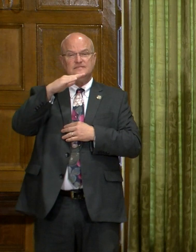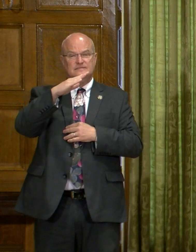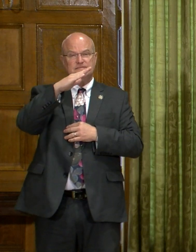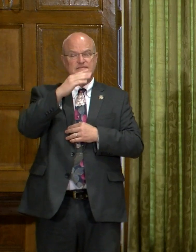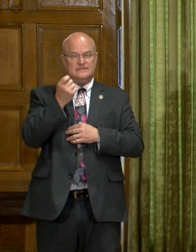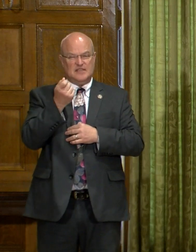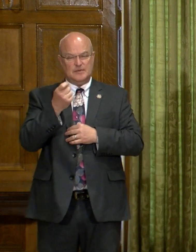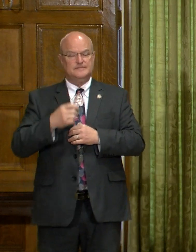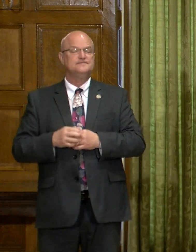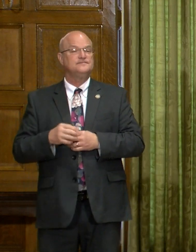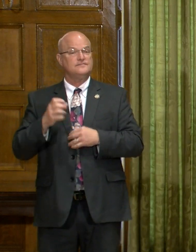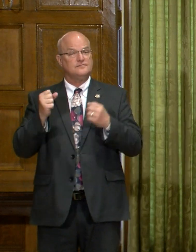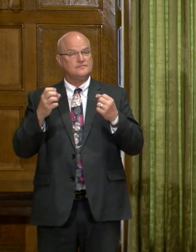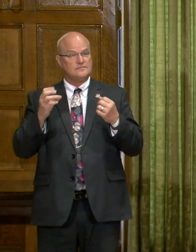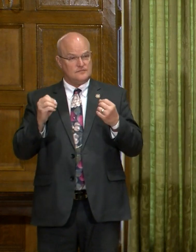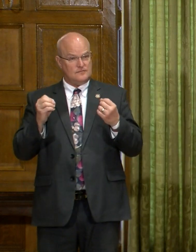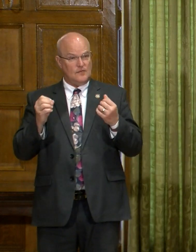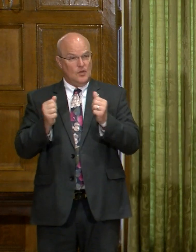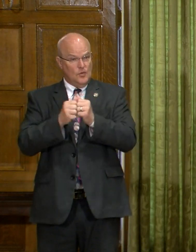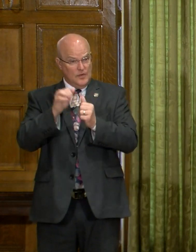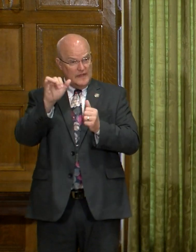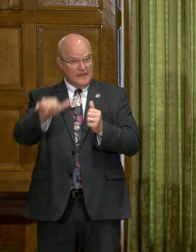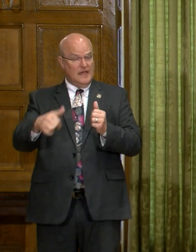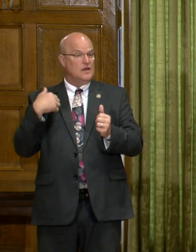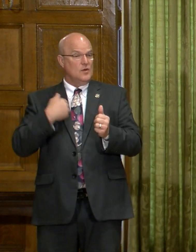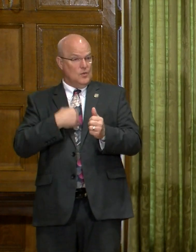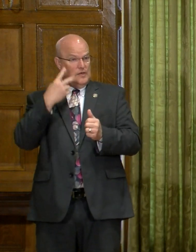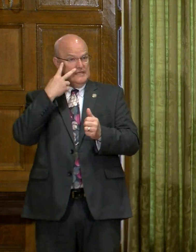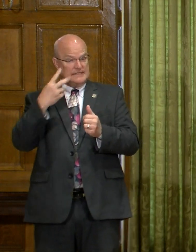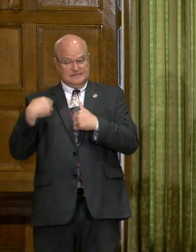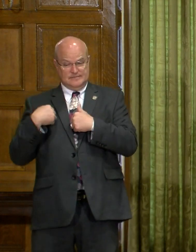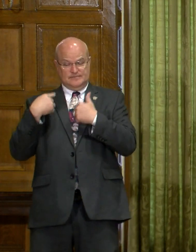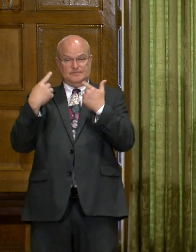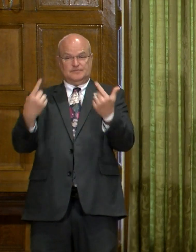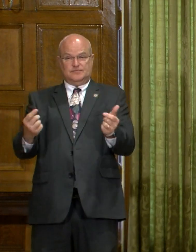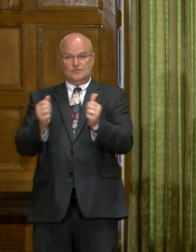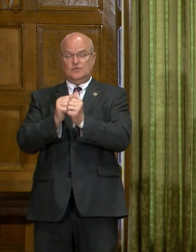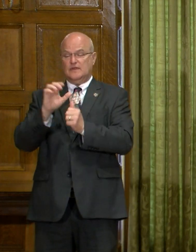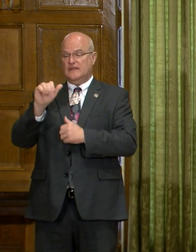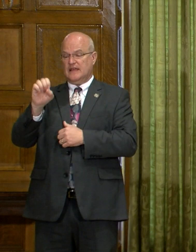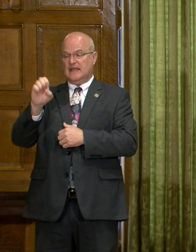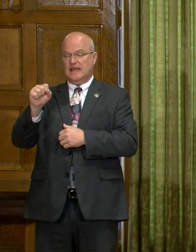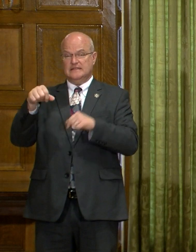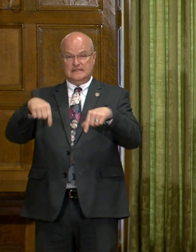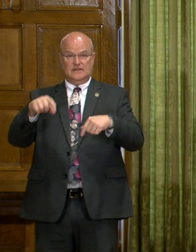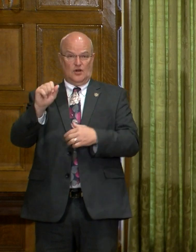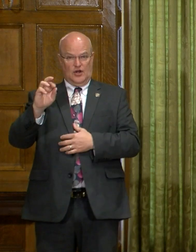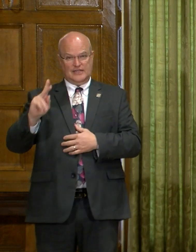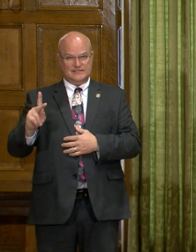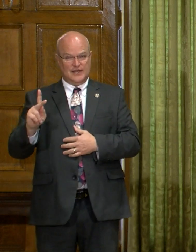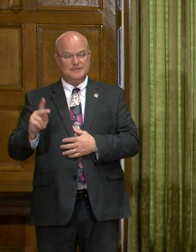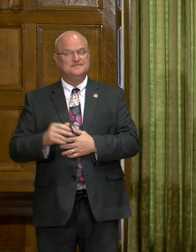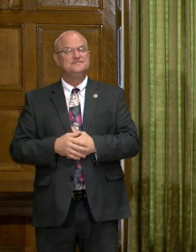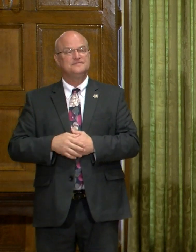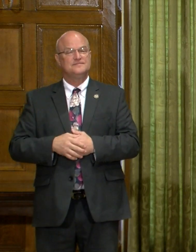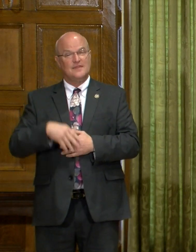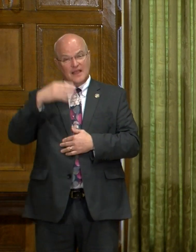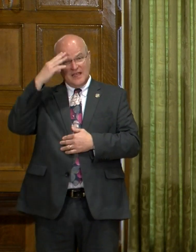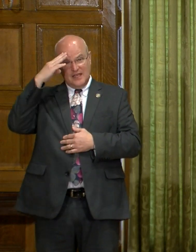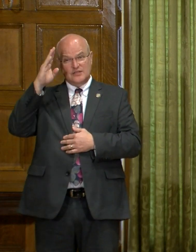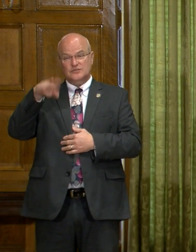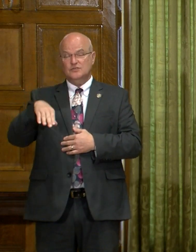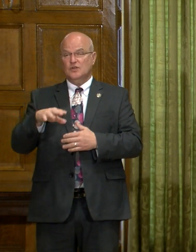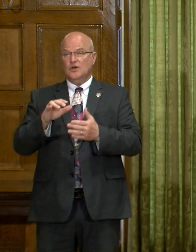bit. And so with that, we see where we are in our cases in Arkansas. As you